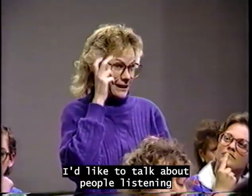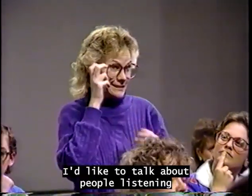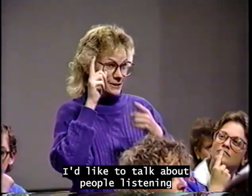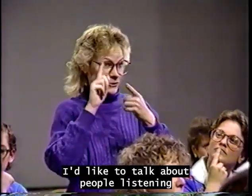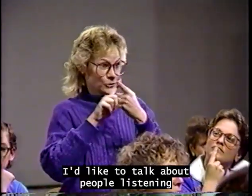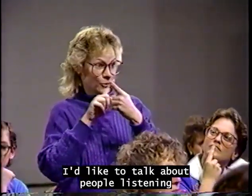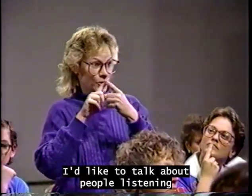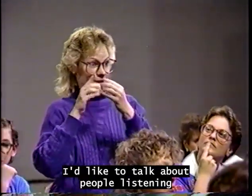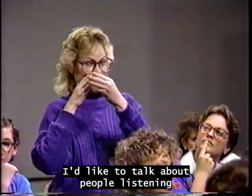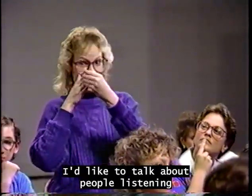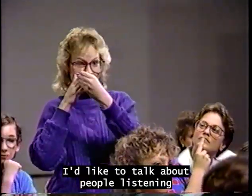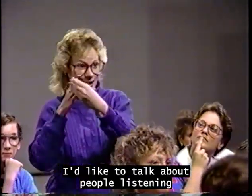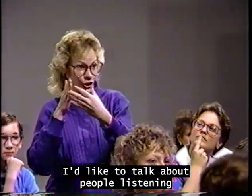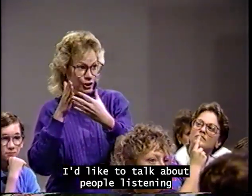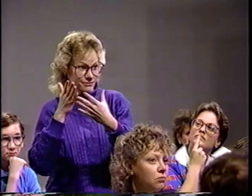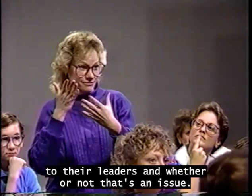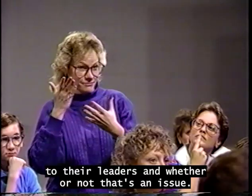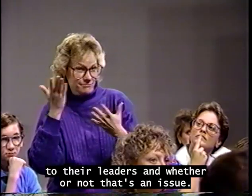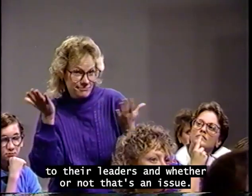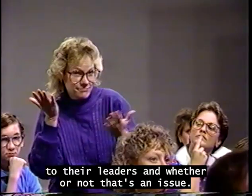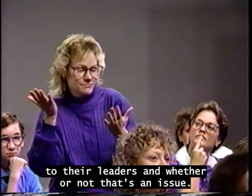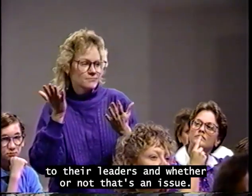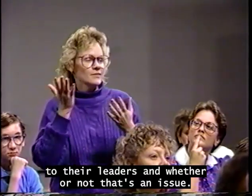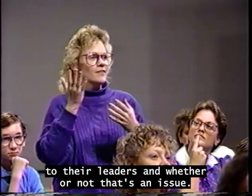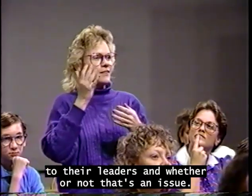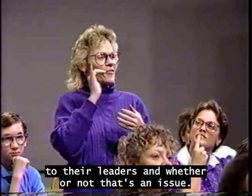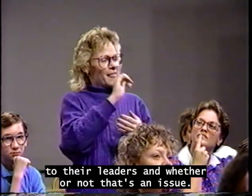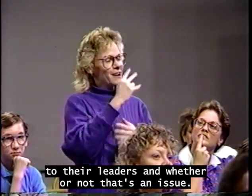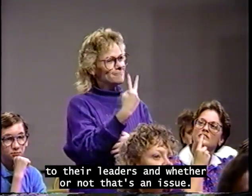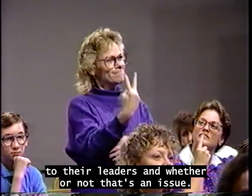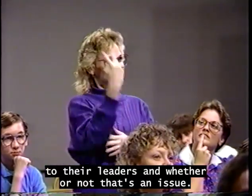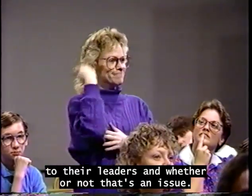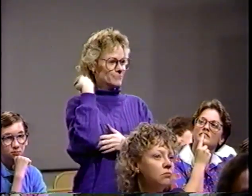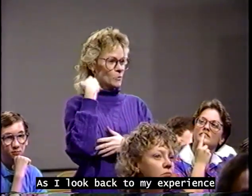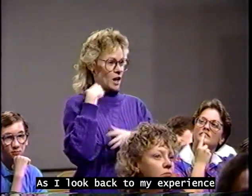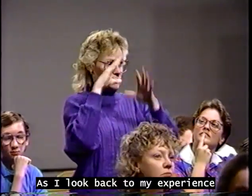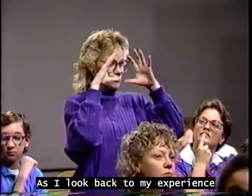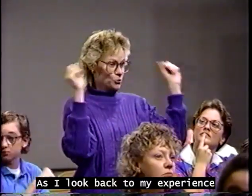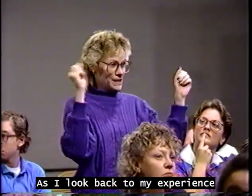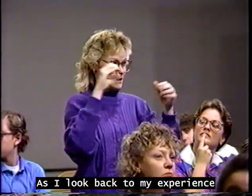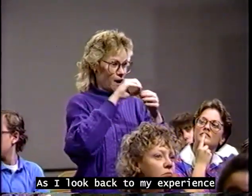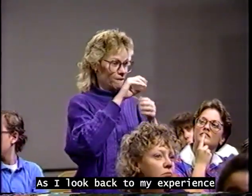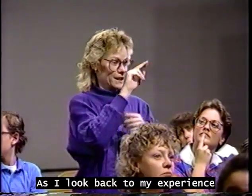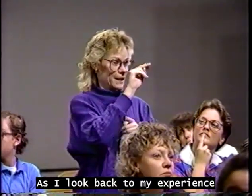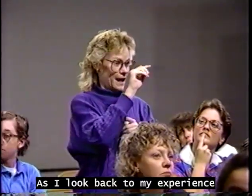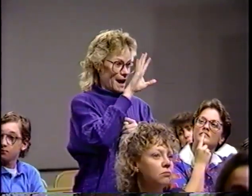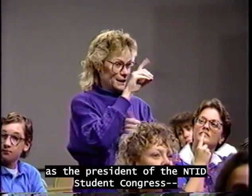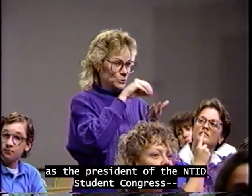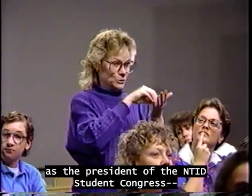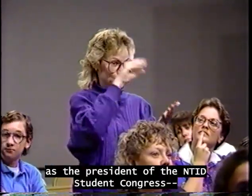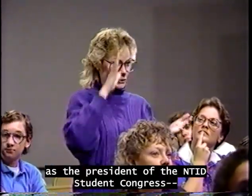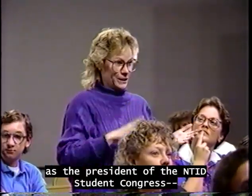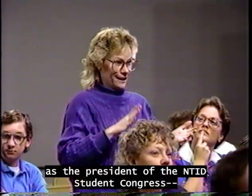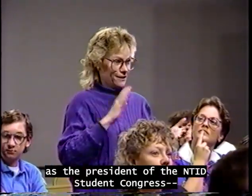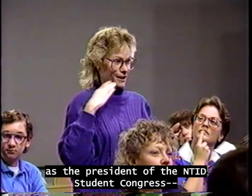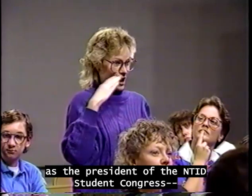I'd like to talk about people listening to their leaders and whether or not that's an issue. As I look back to my experience as the president of the